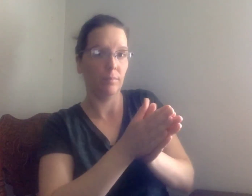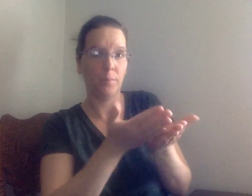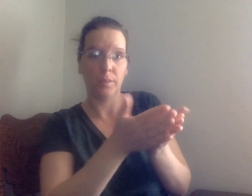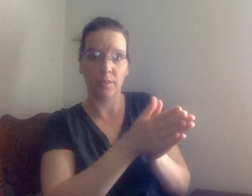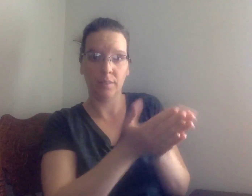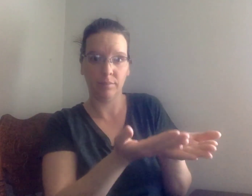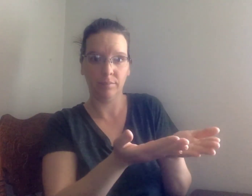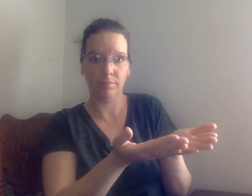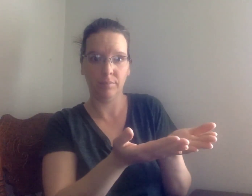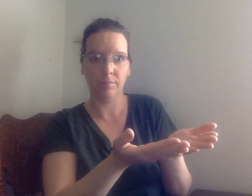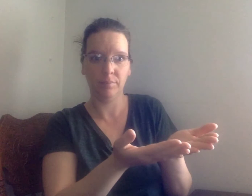Book,